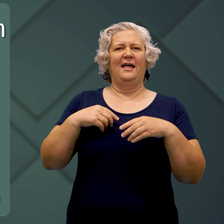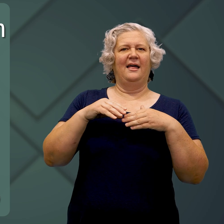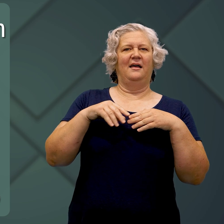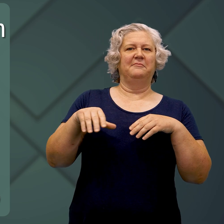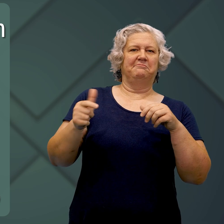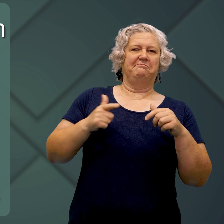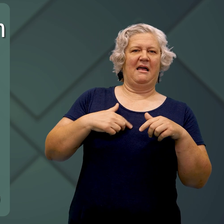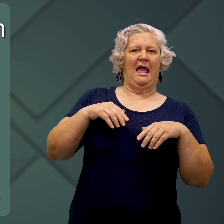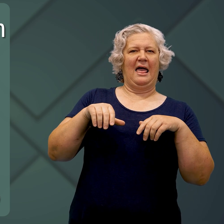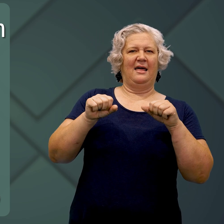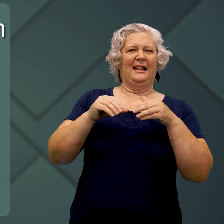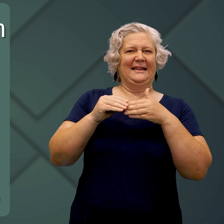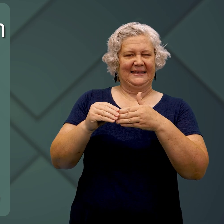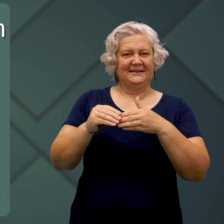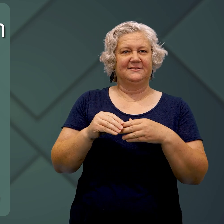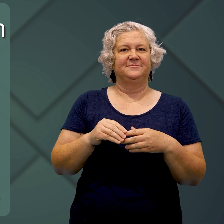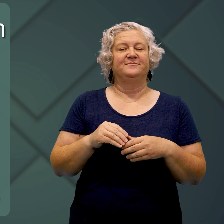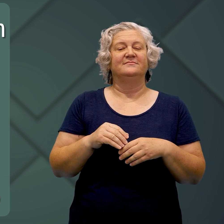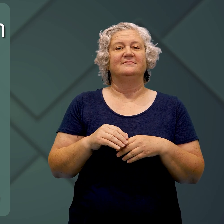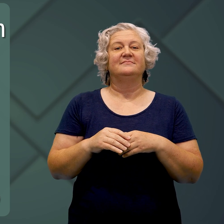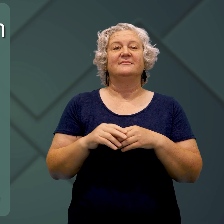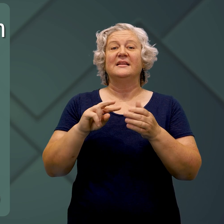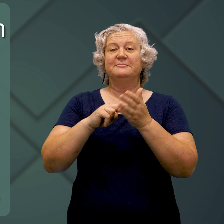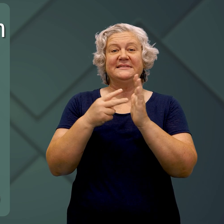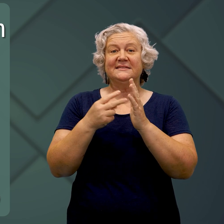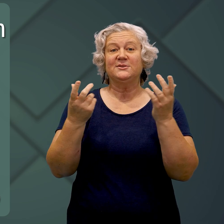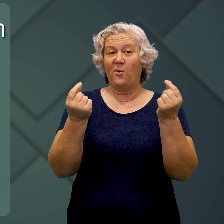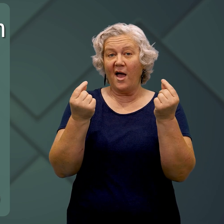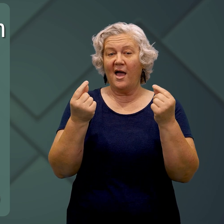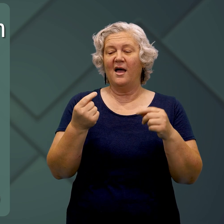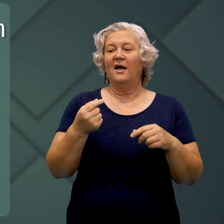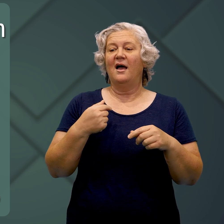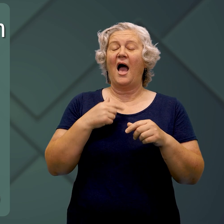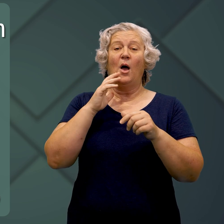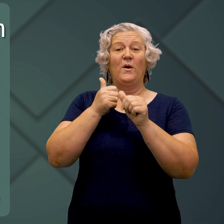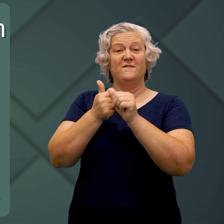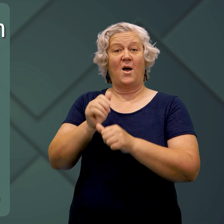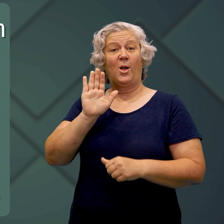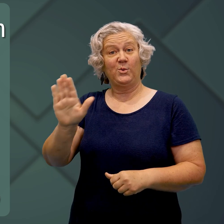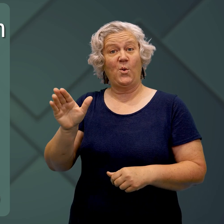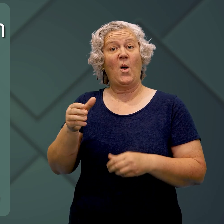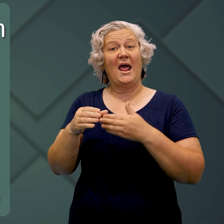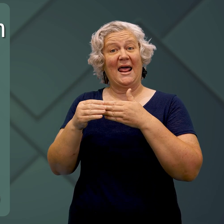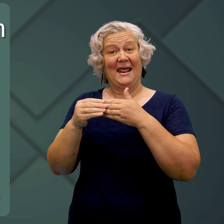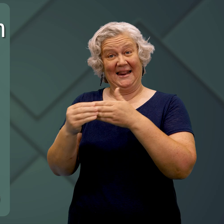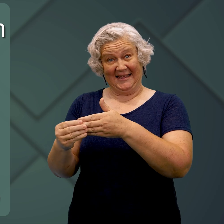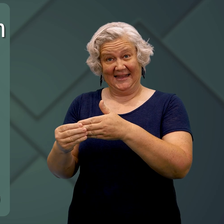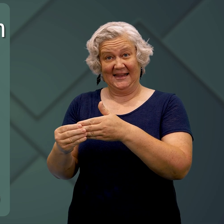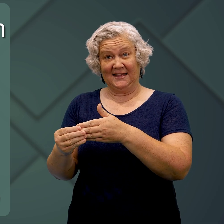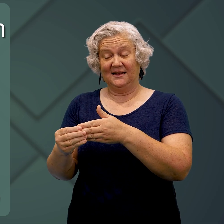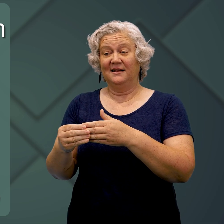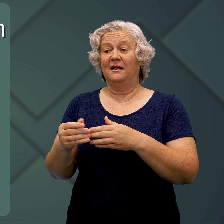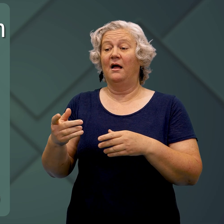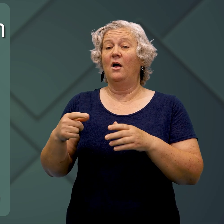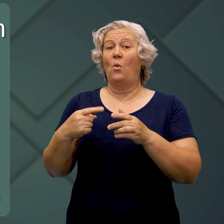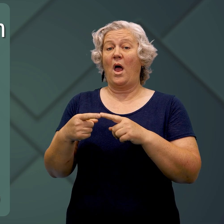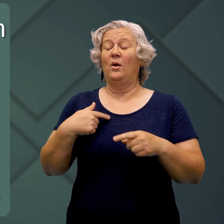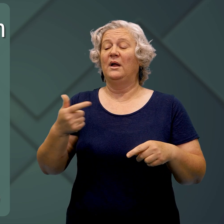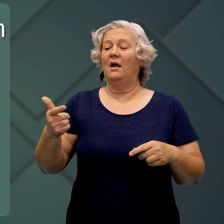As the communication partner, this really means it's about you taking the lead, making it